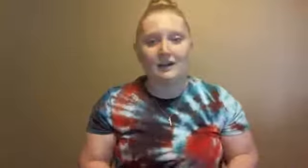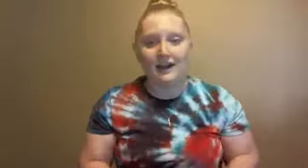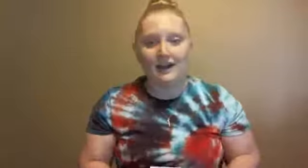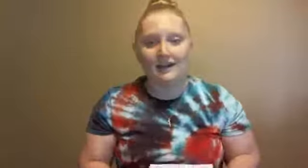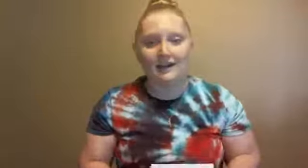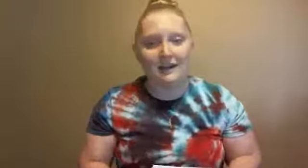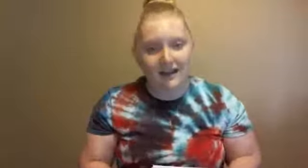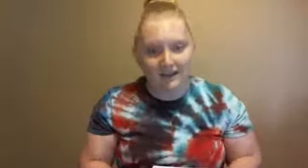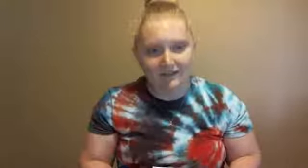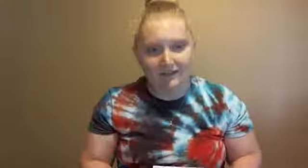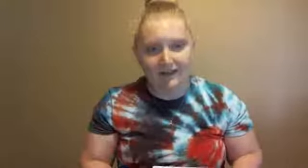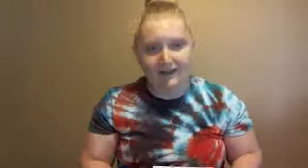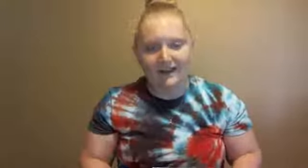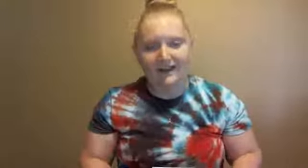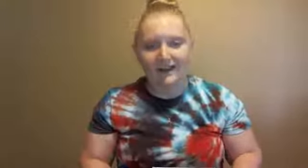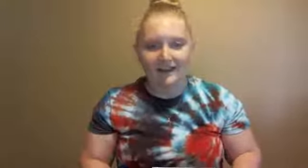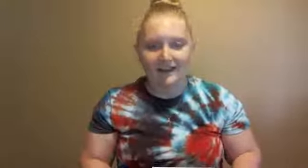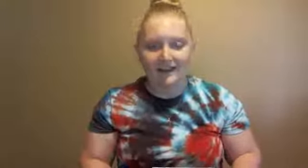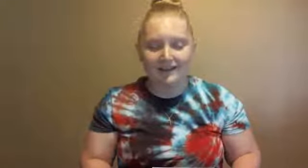Alright, and our next one is,